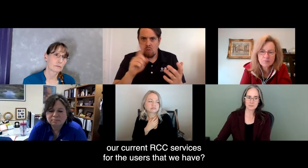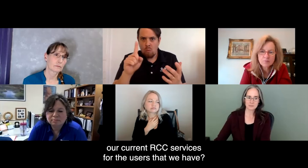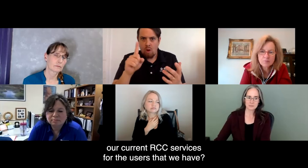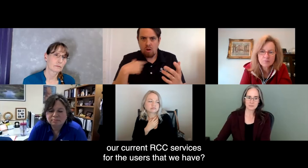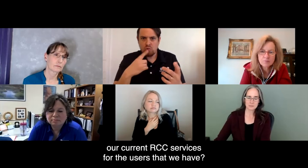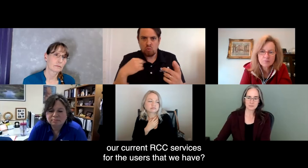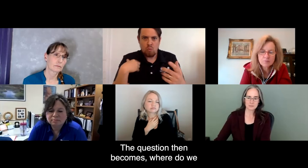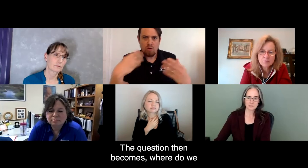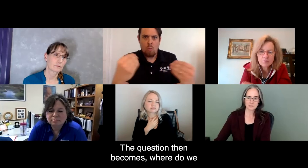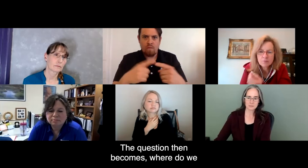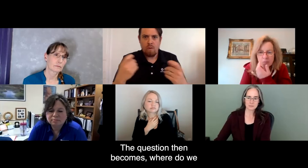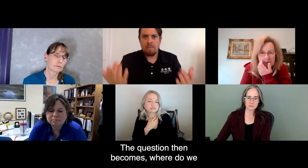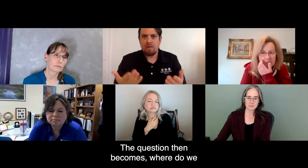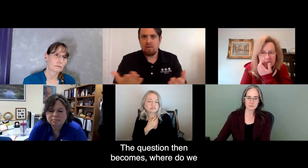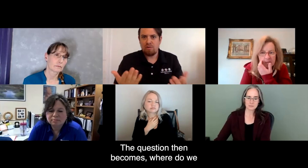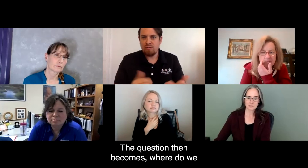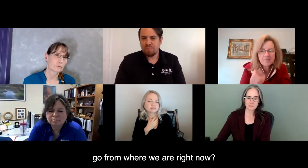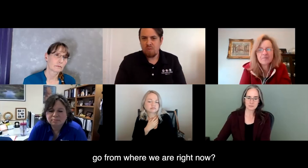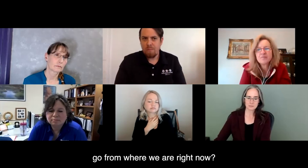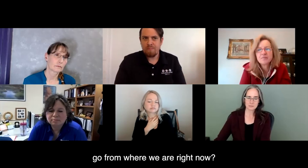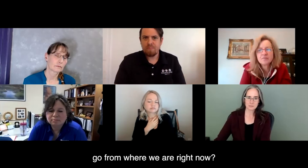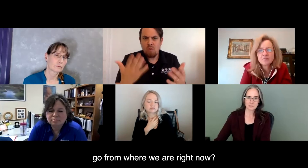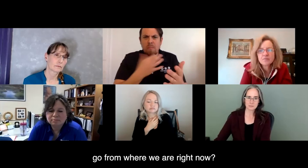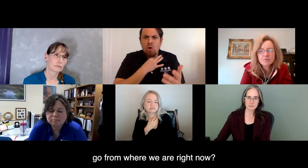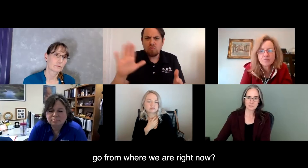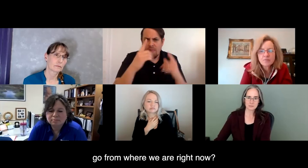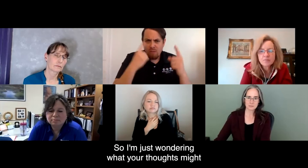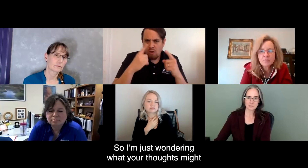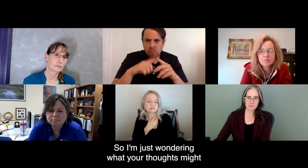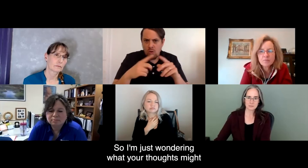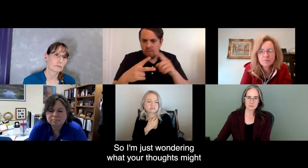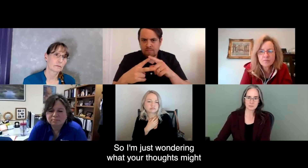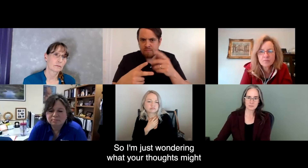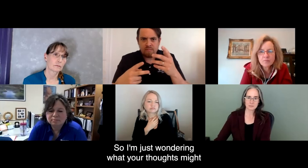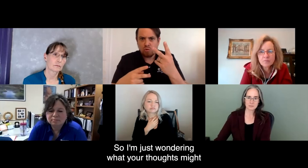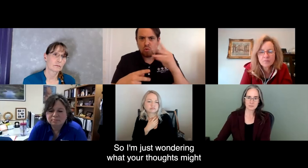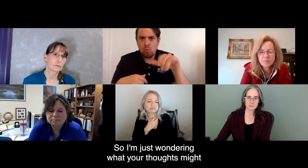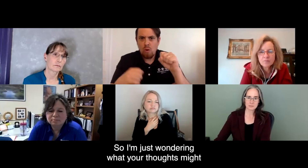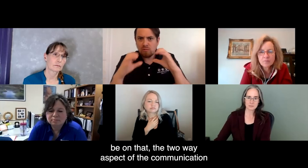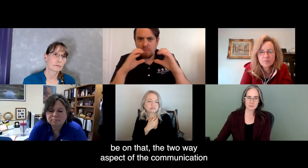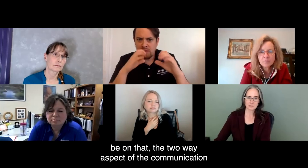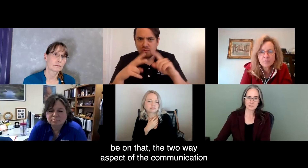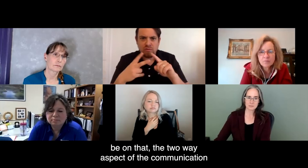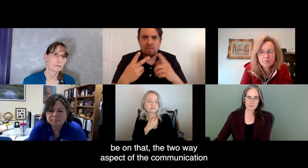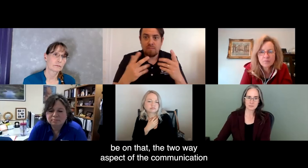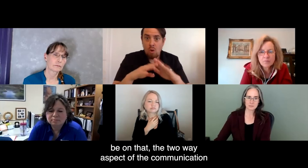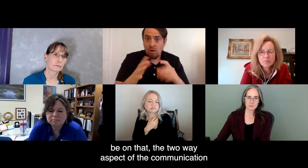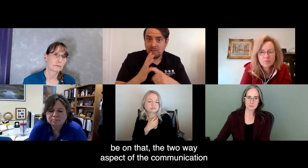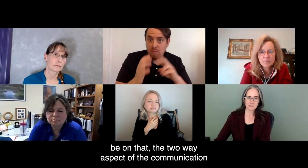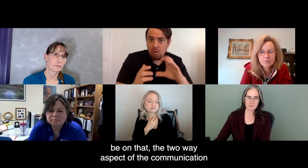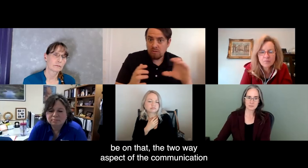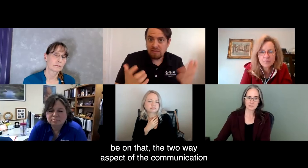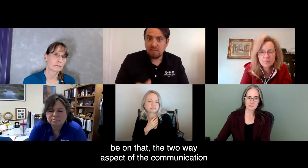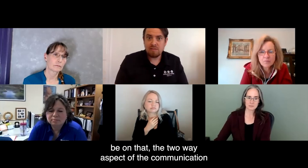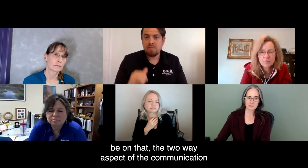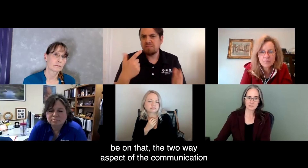have? The question then becomes, where do we go from where we are right now? So I'm just wondering what your thoughts might be on that, the two-way aspect